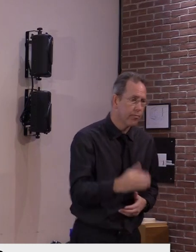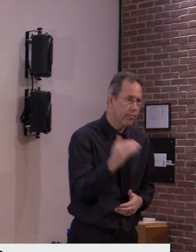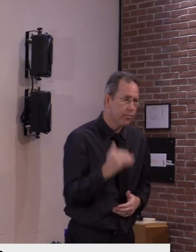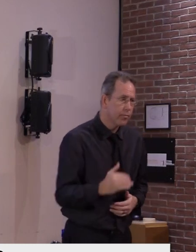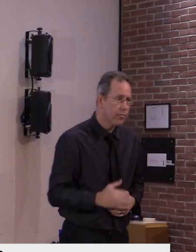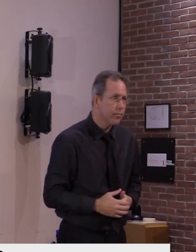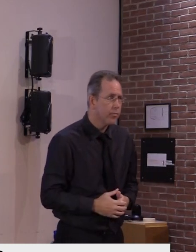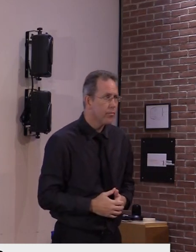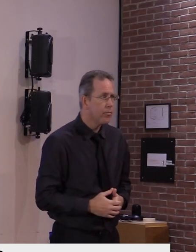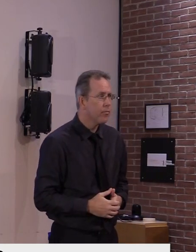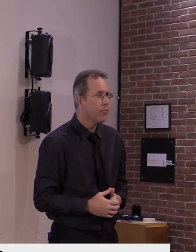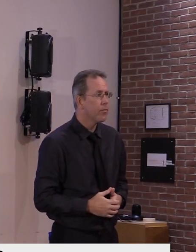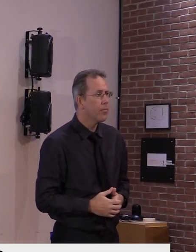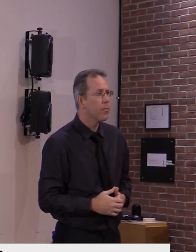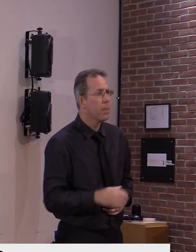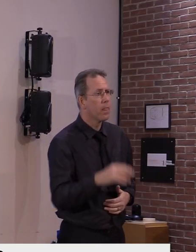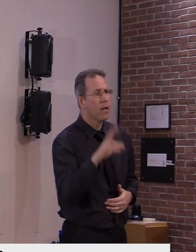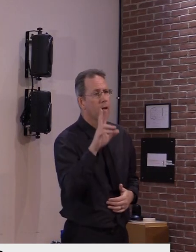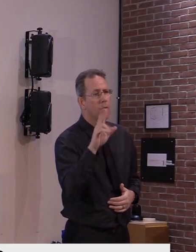Hi.